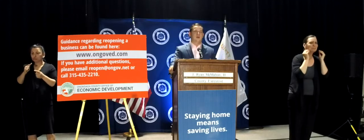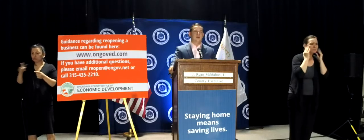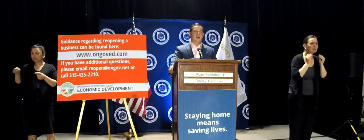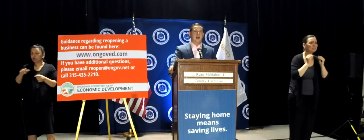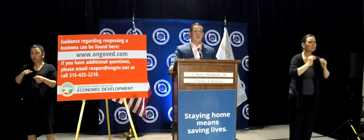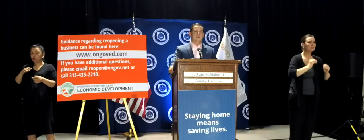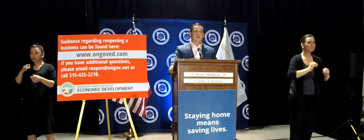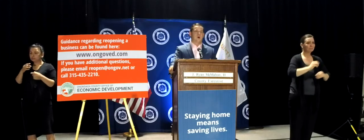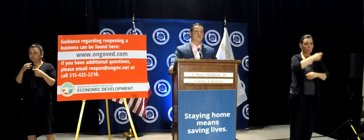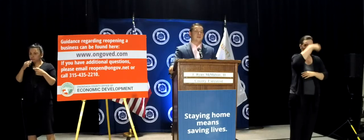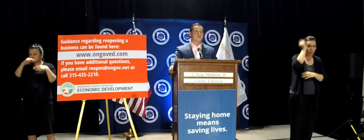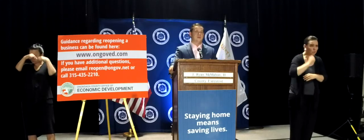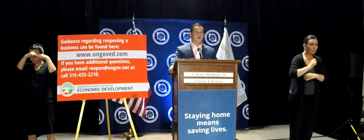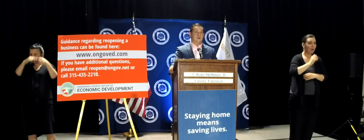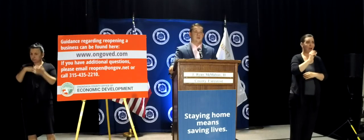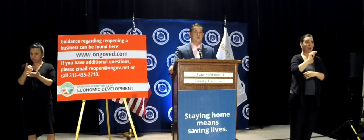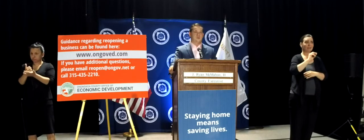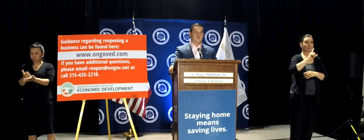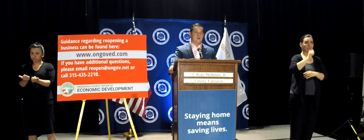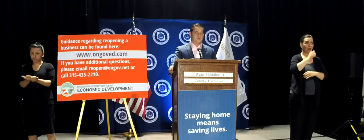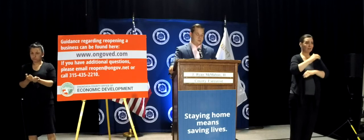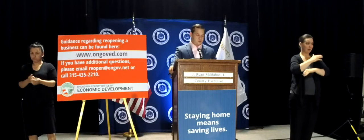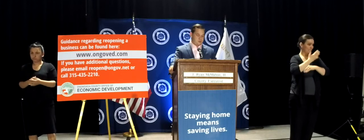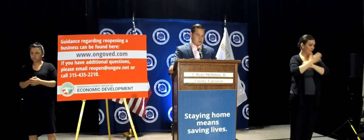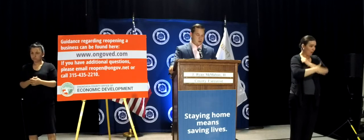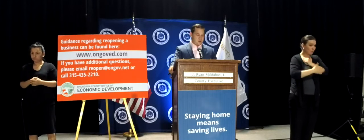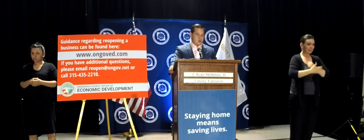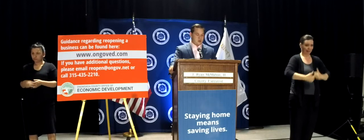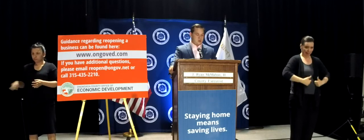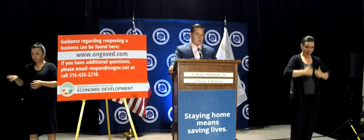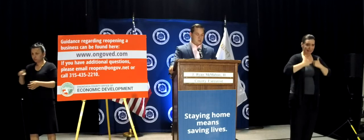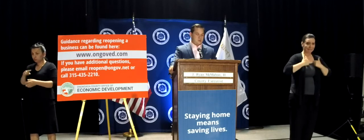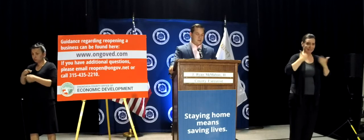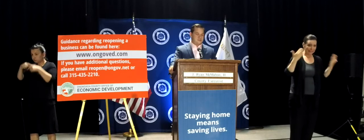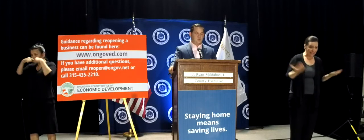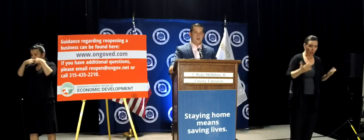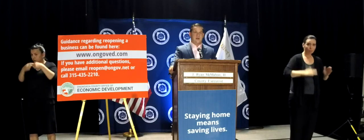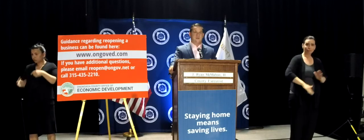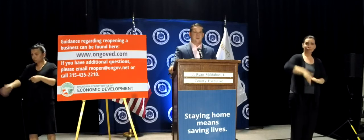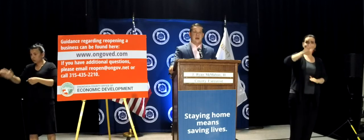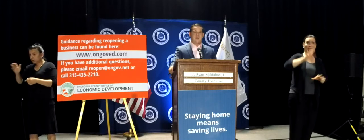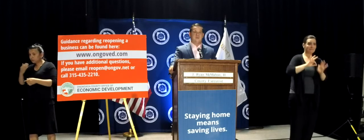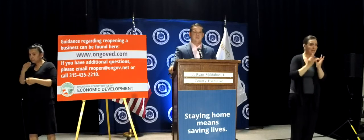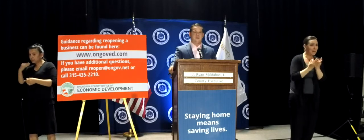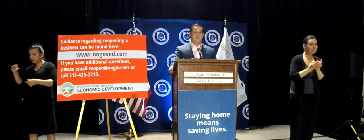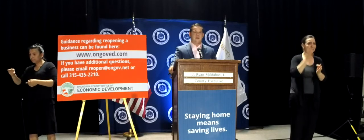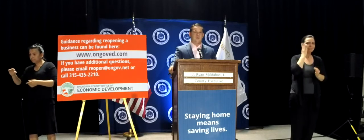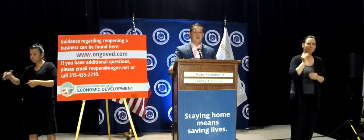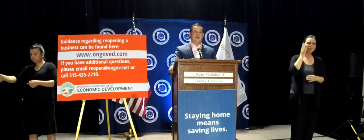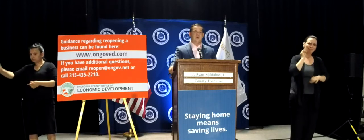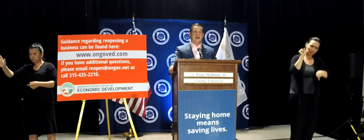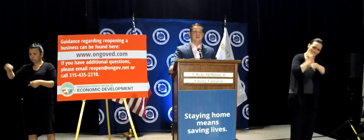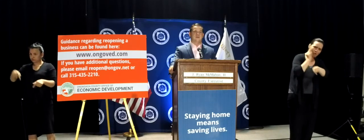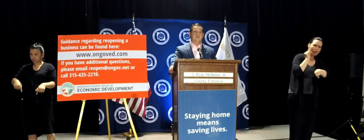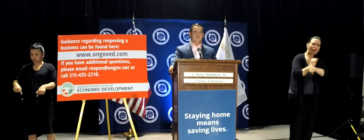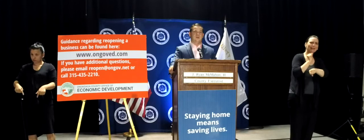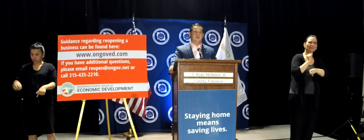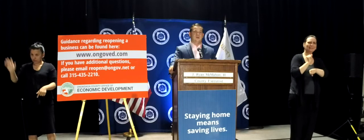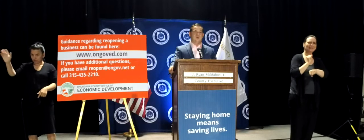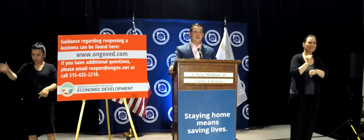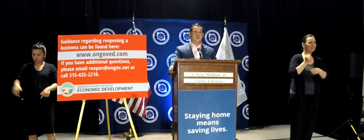they're done, and I want them all to live here and raise their families here. The best way to have a more